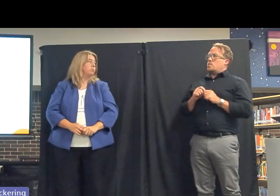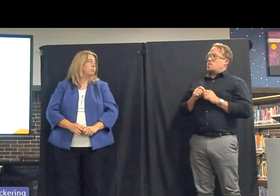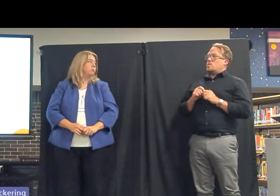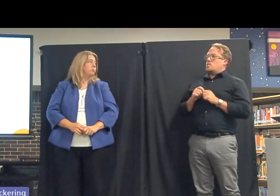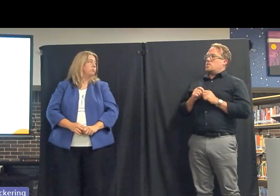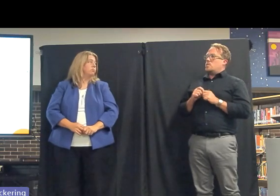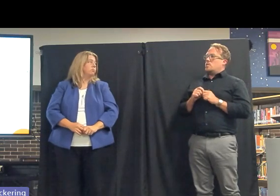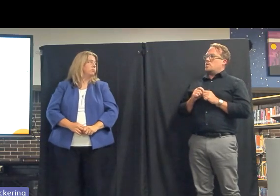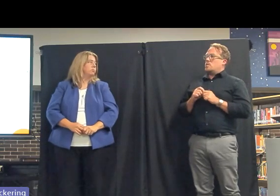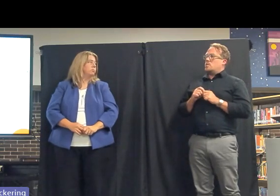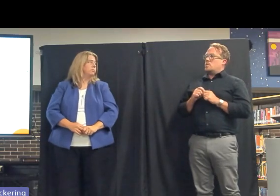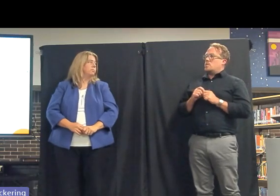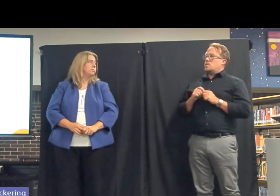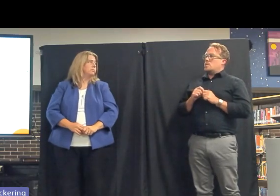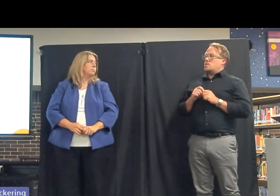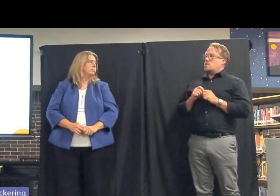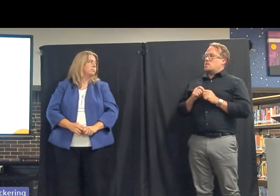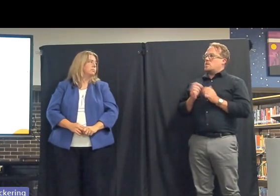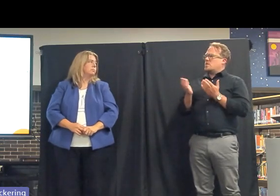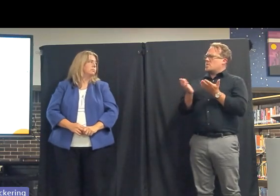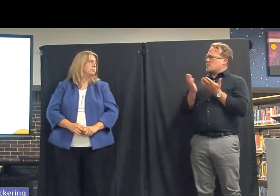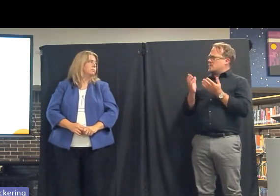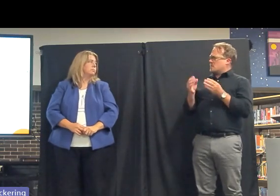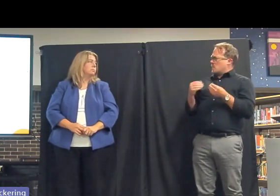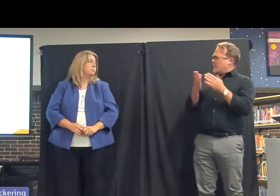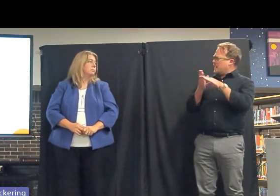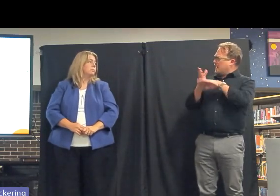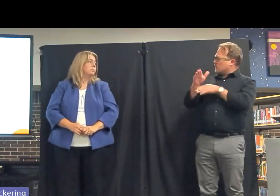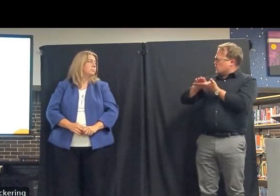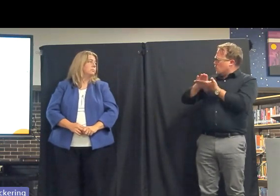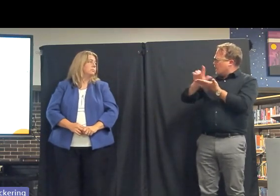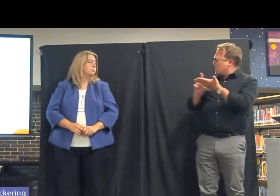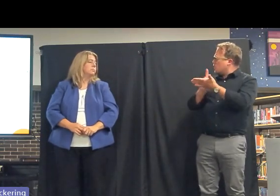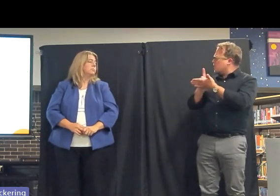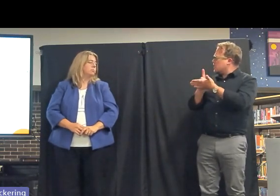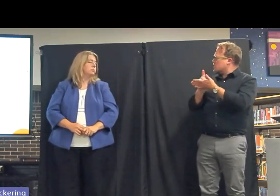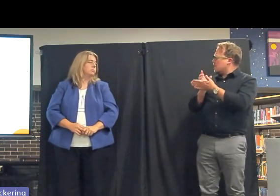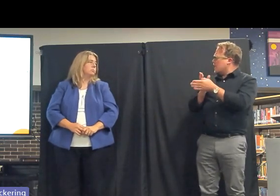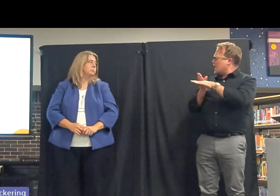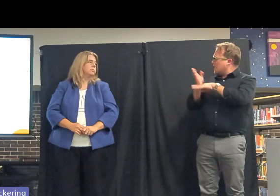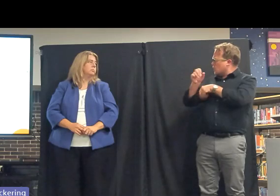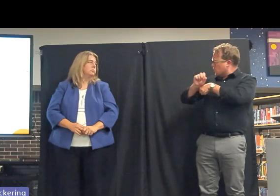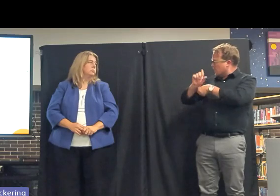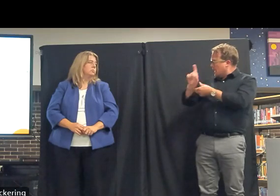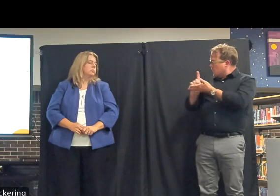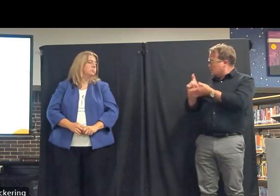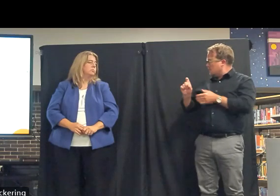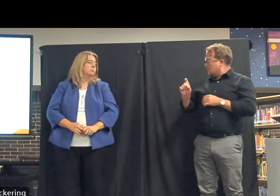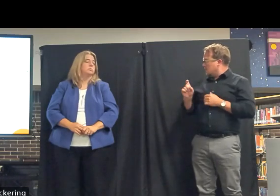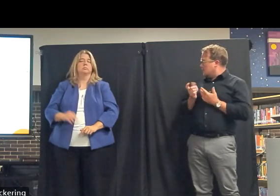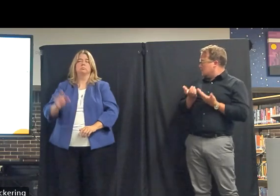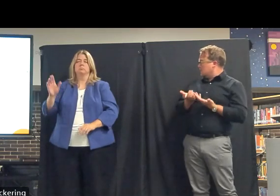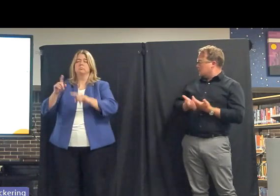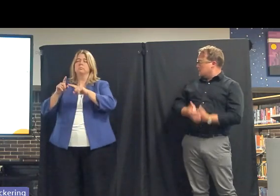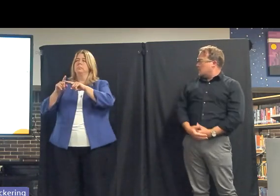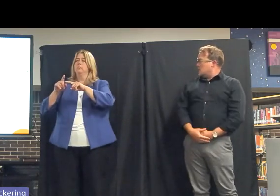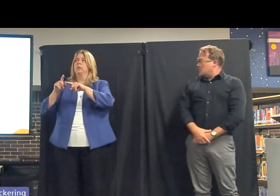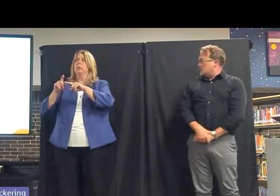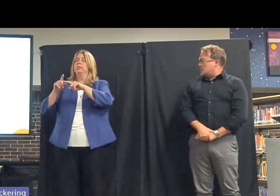would those services be provided after hours, after work hours?